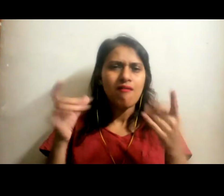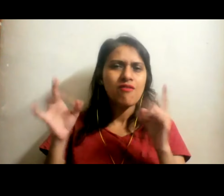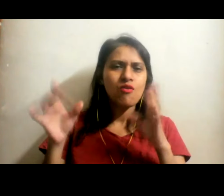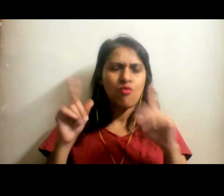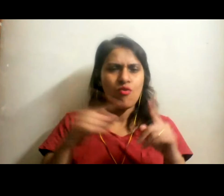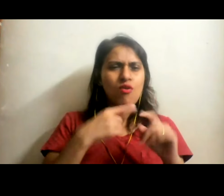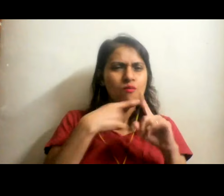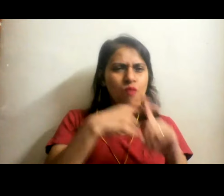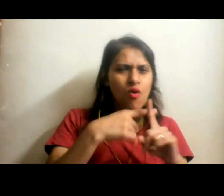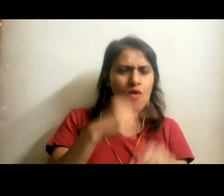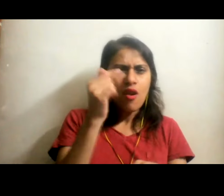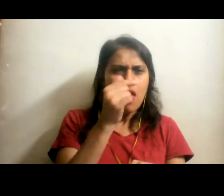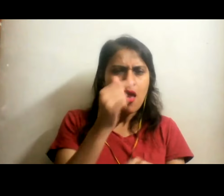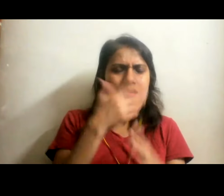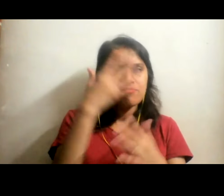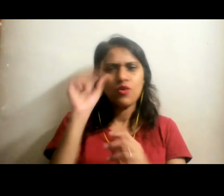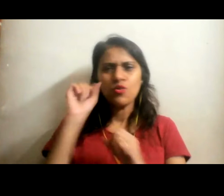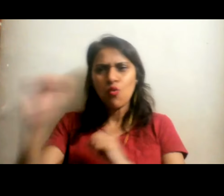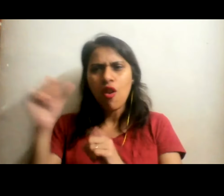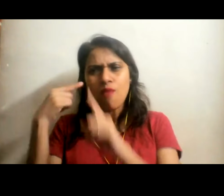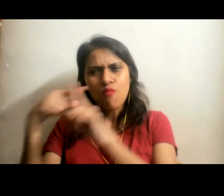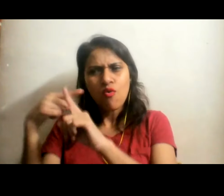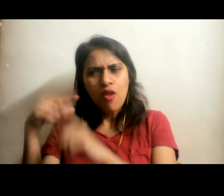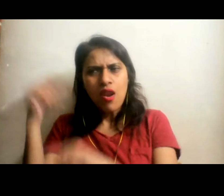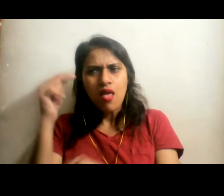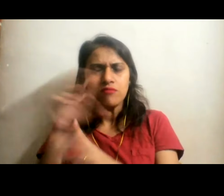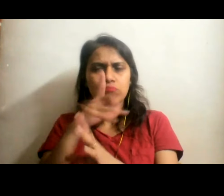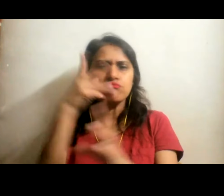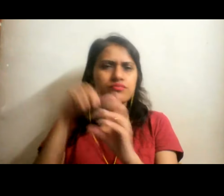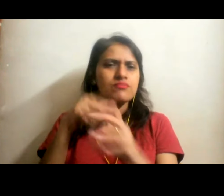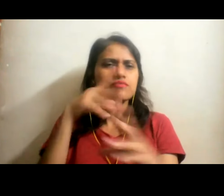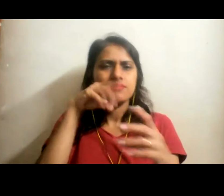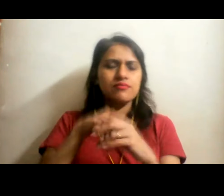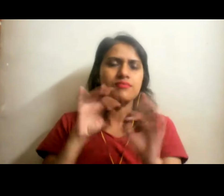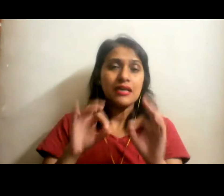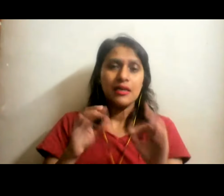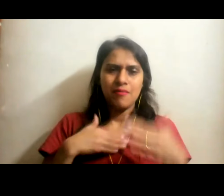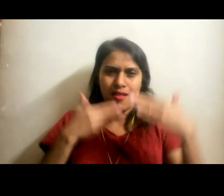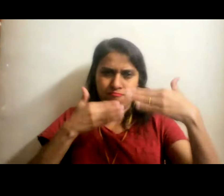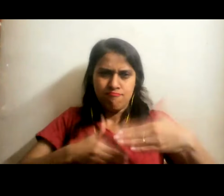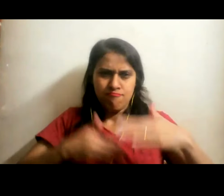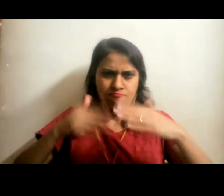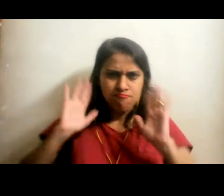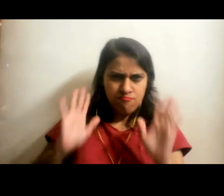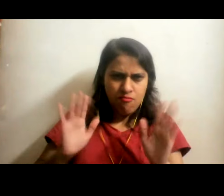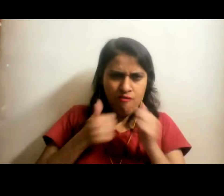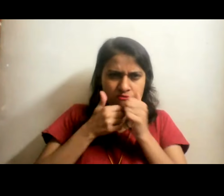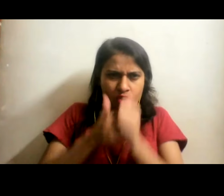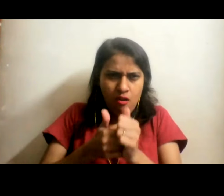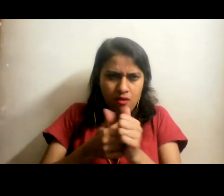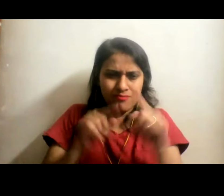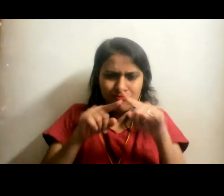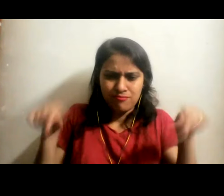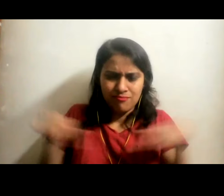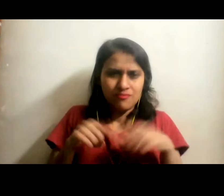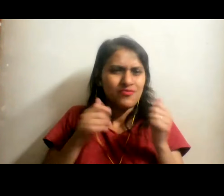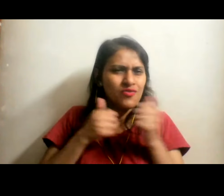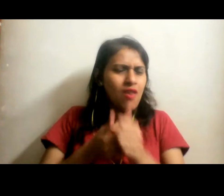Both perspectives bring out different things. And I think limiting yourself to studying only something that you can directly